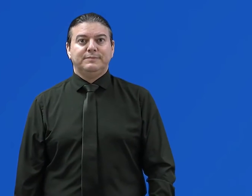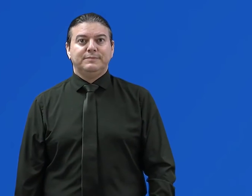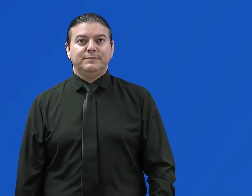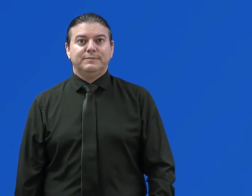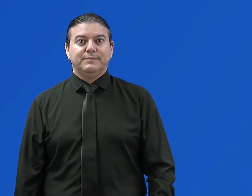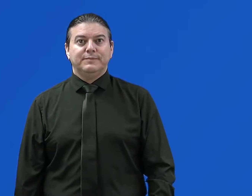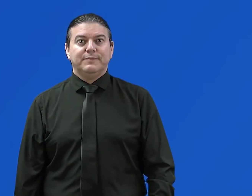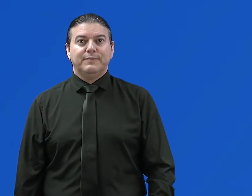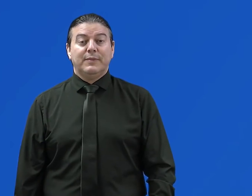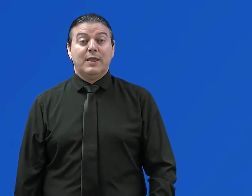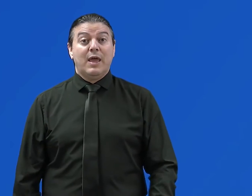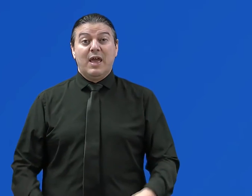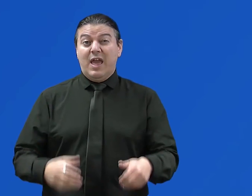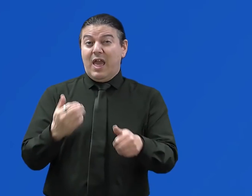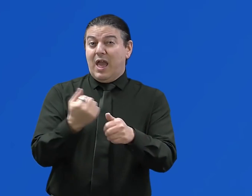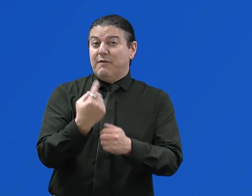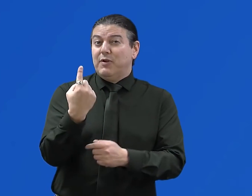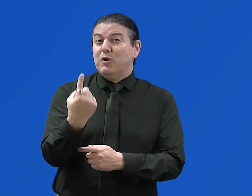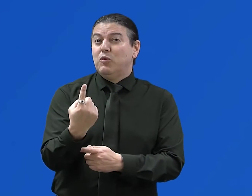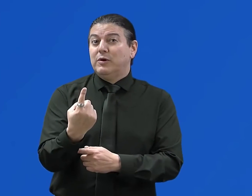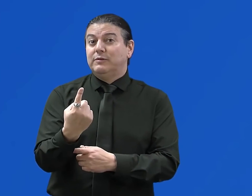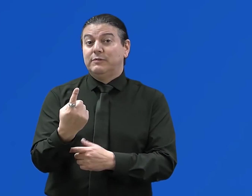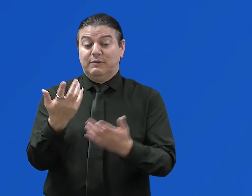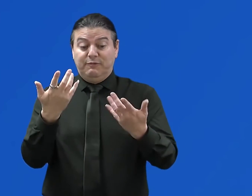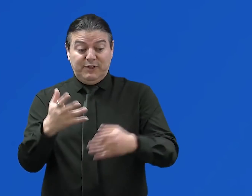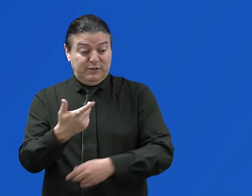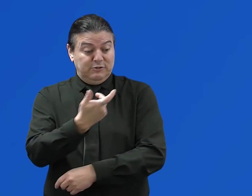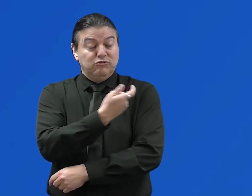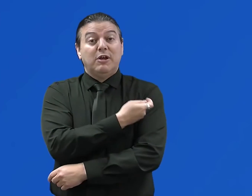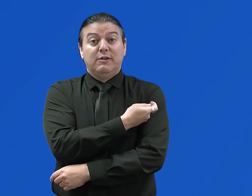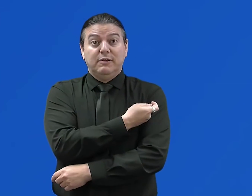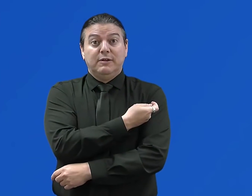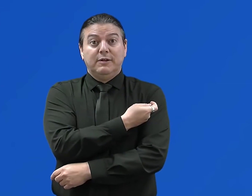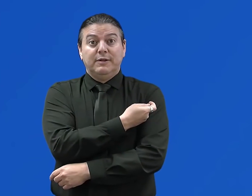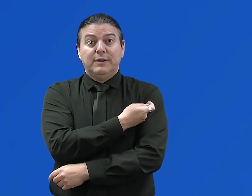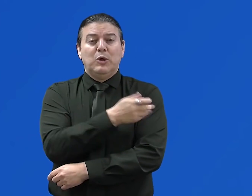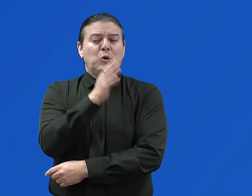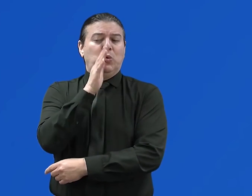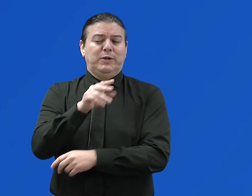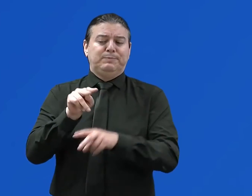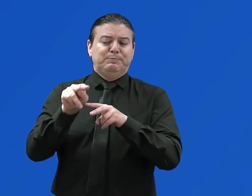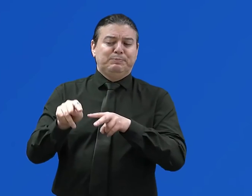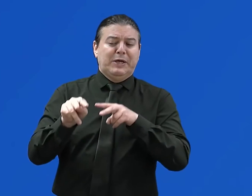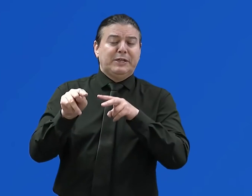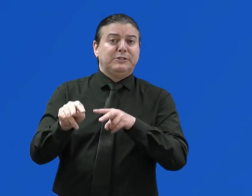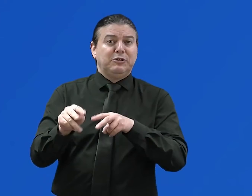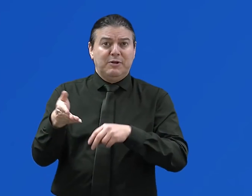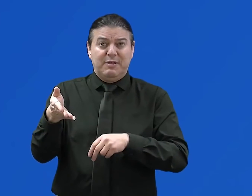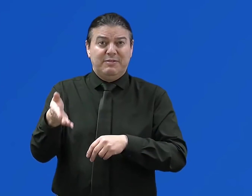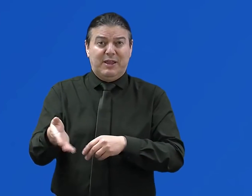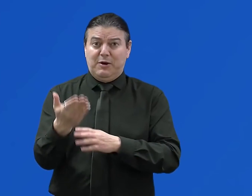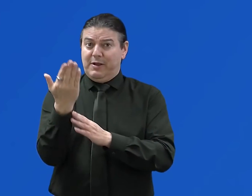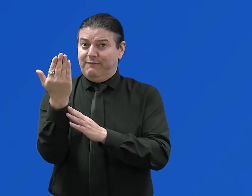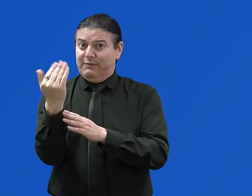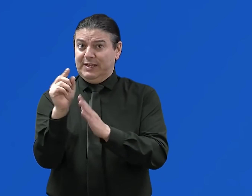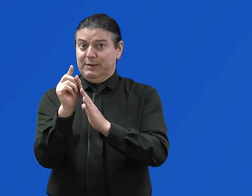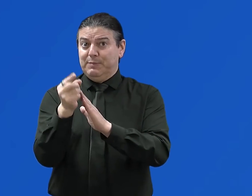All people who get a COVID-19 vaccine will be monitored on site for 15 minutes after receiving